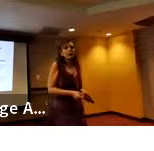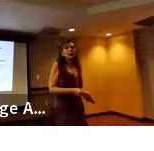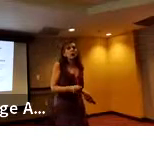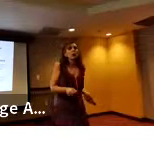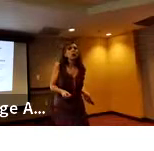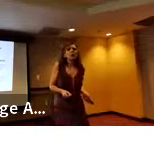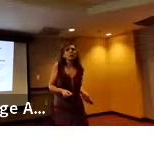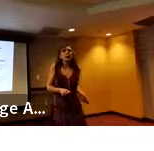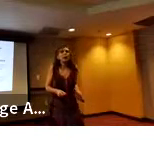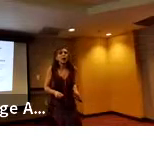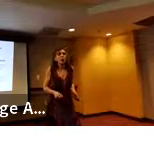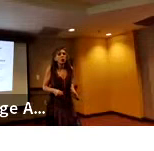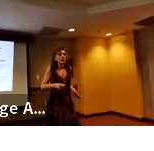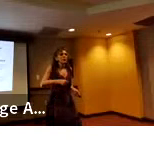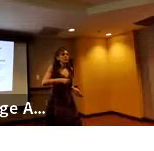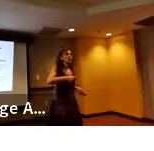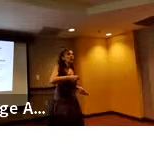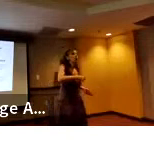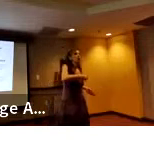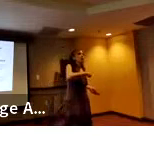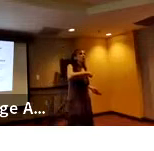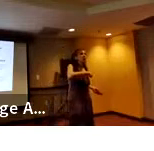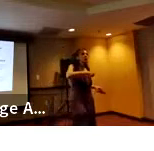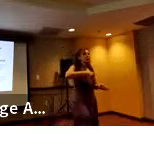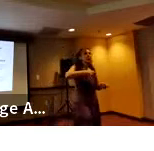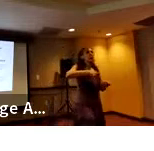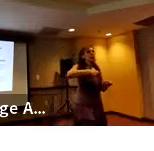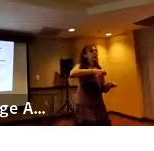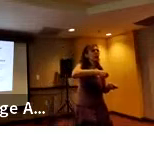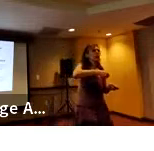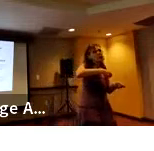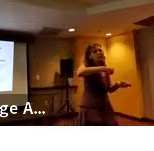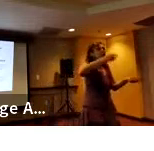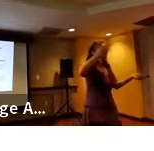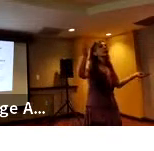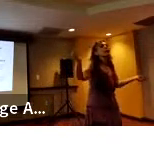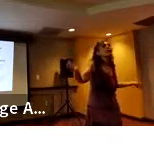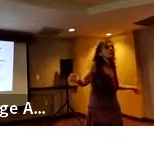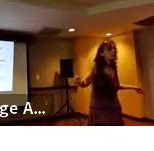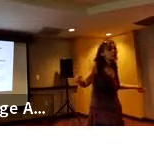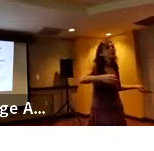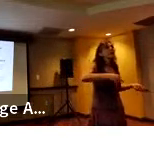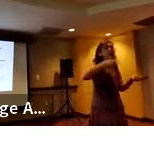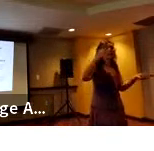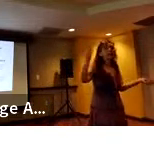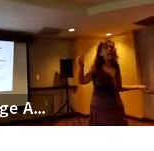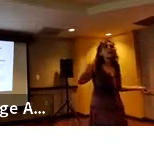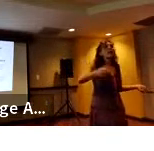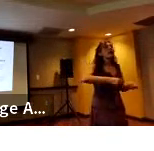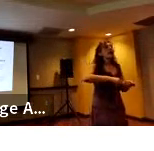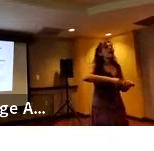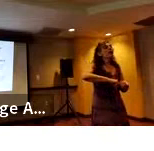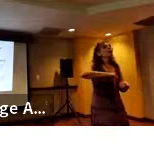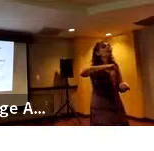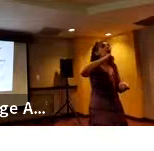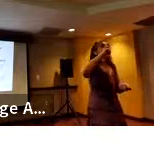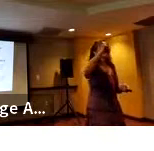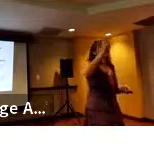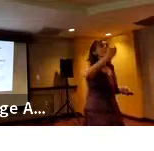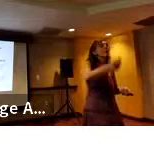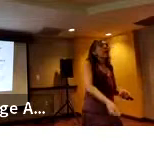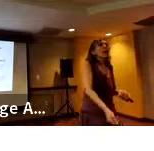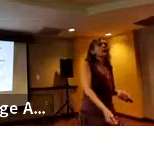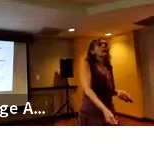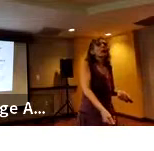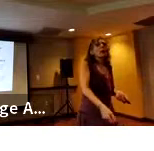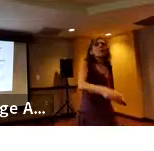So what they do is they go and they go to a special, they have like a 7-Eleven, something akin to that, and they can